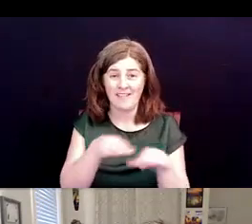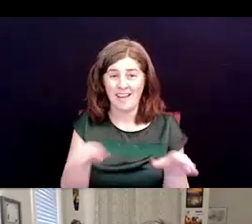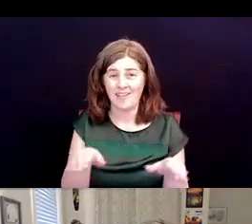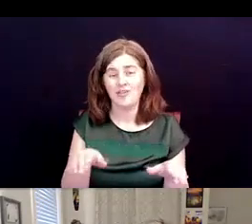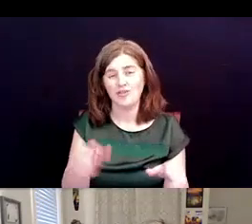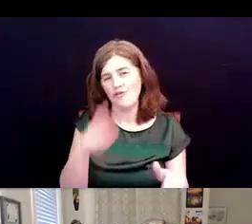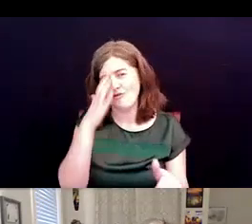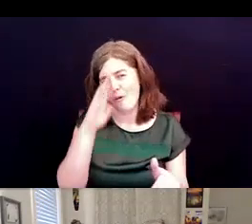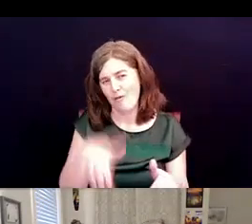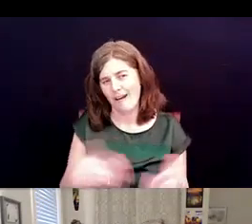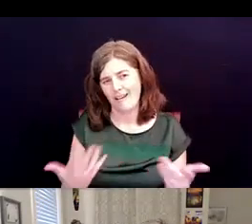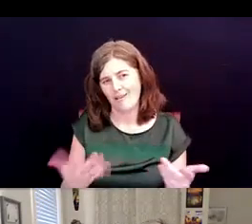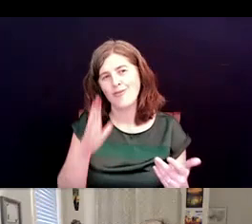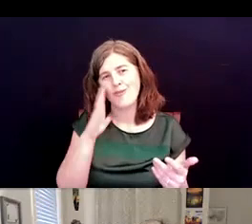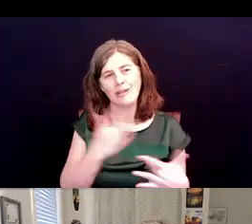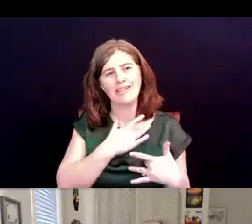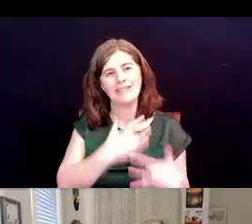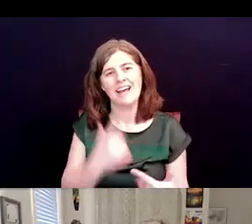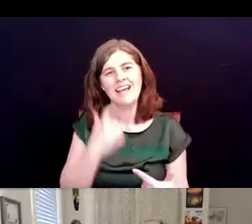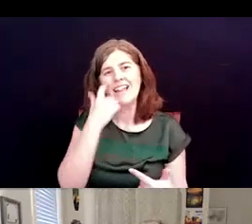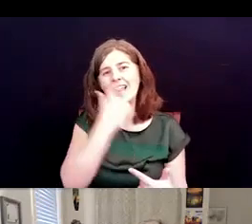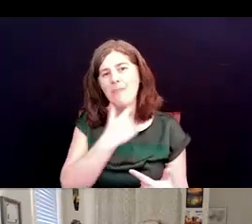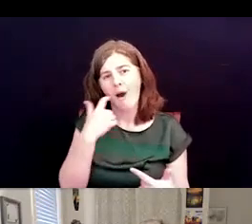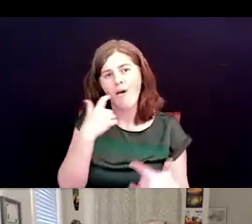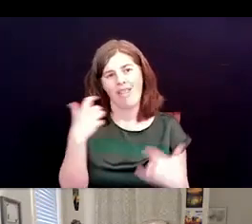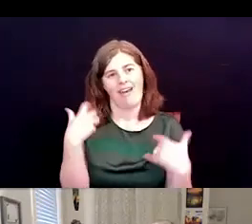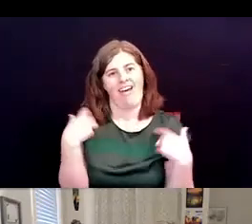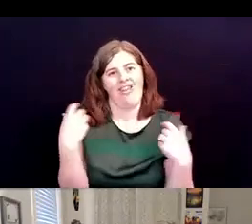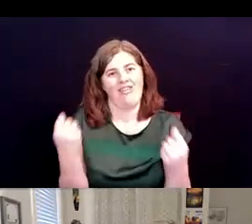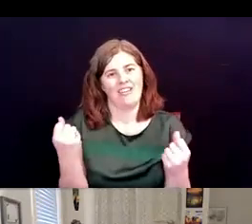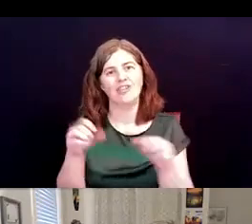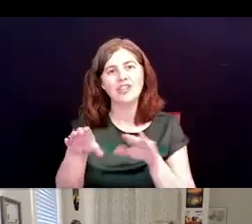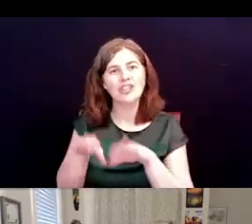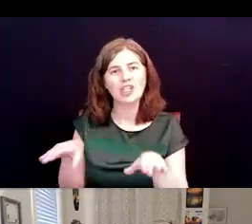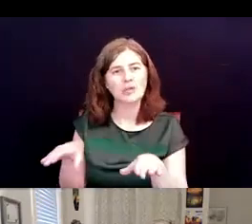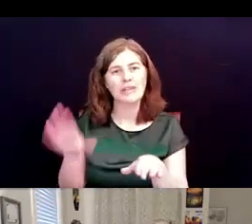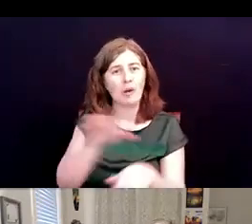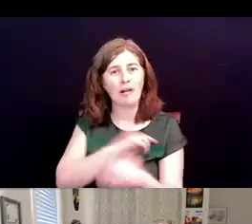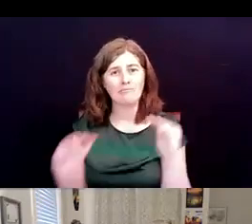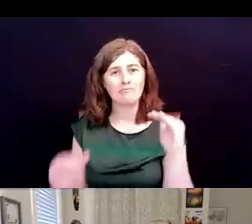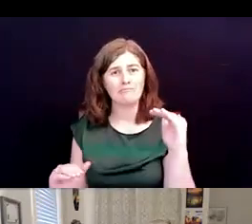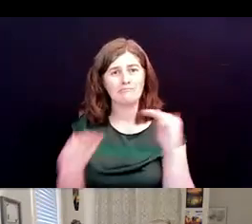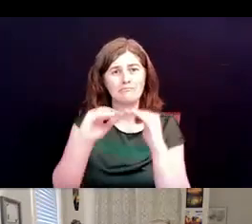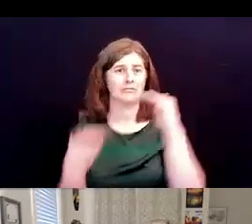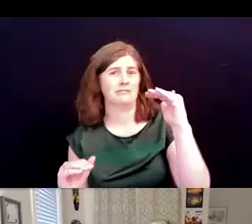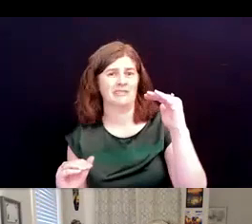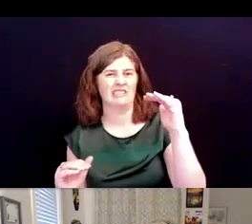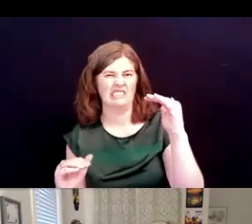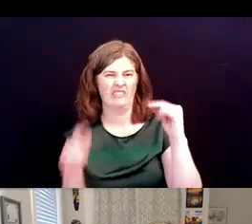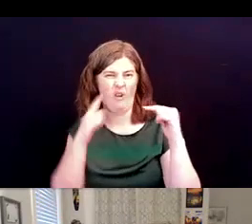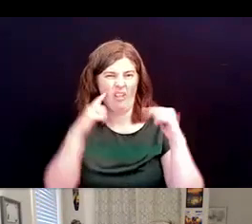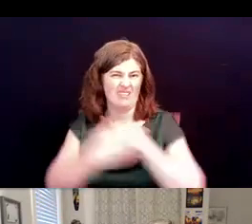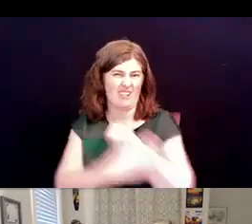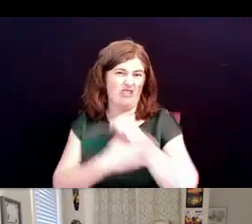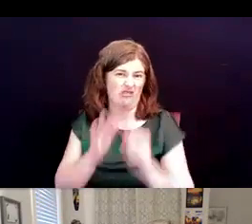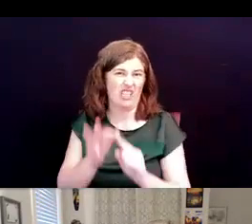that. You know that the health of our mouths as children is not where it should be in this country. And so unfortunately, that is something that can